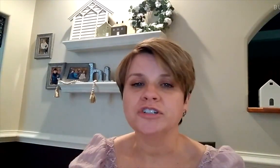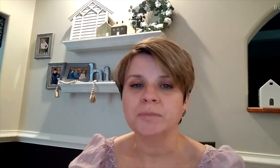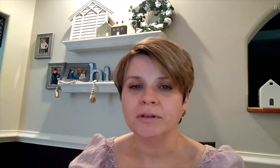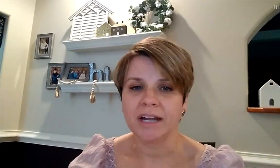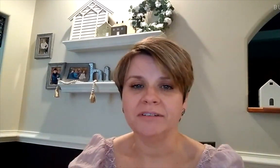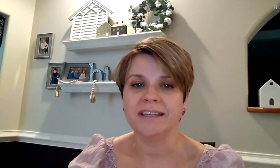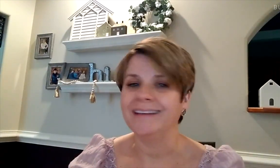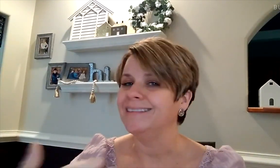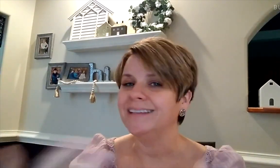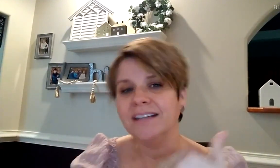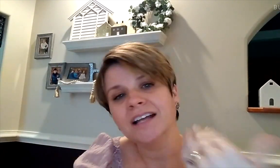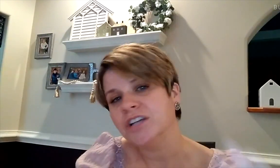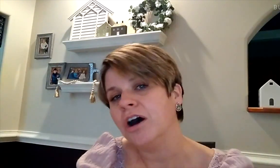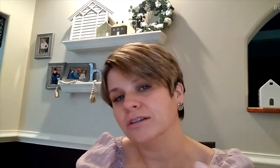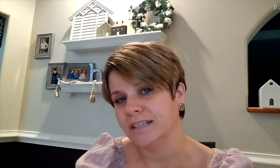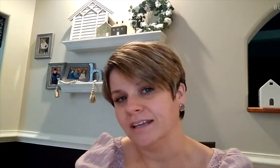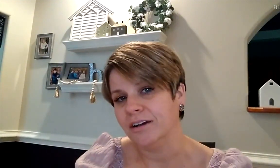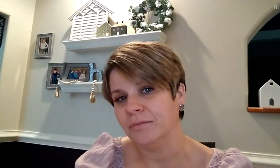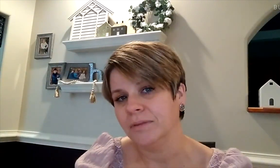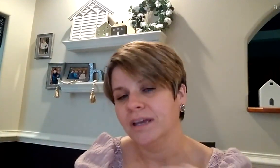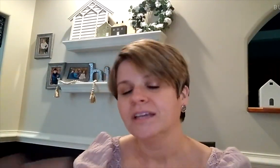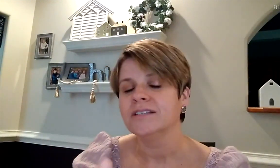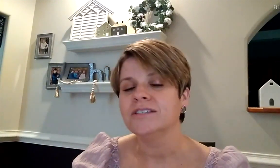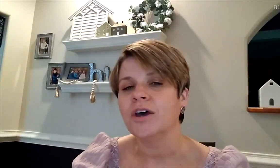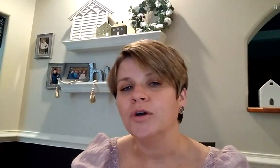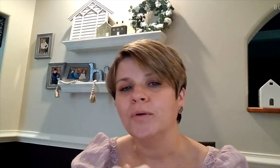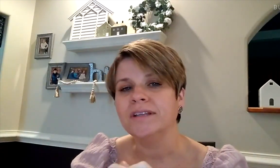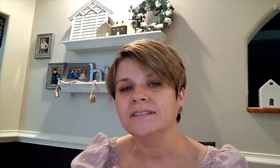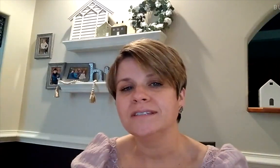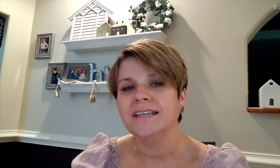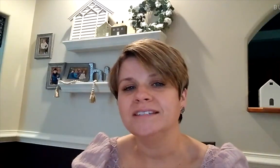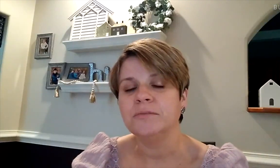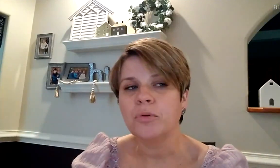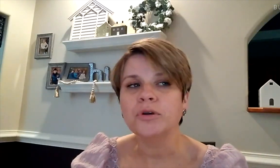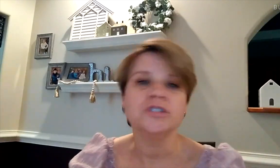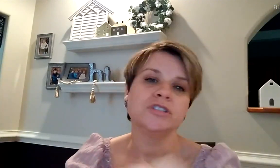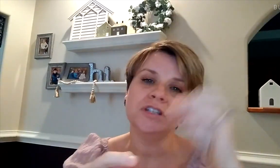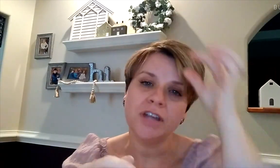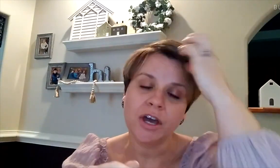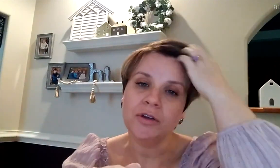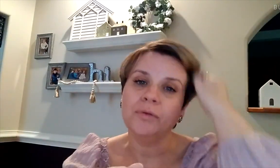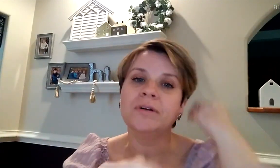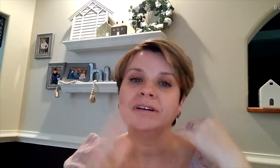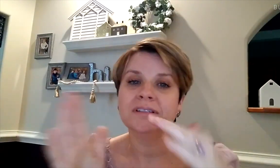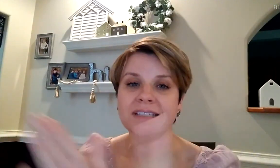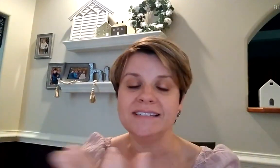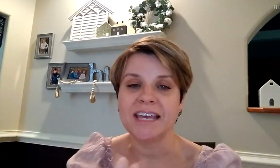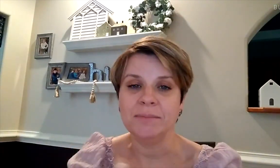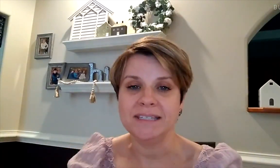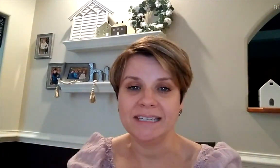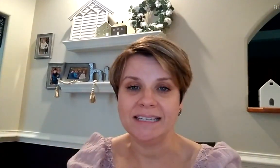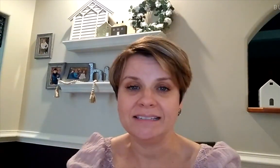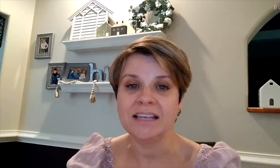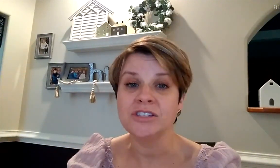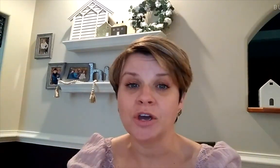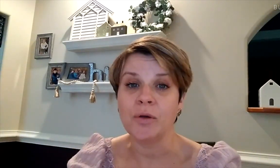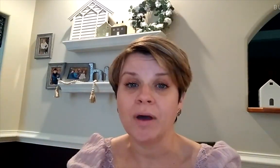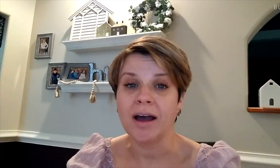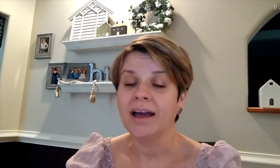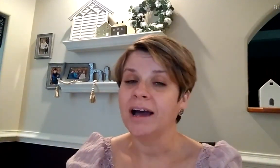fingerspell everything than not talk to them. So it's important to know these ABCs. So I'm going to